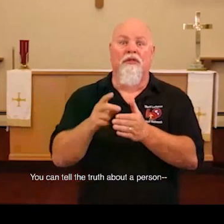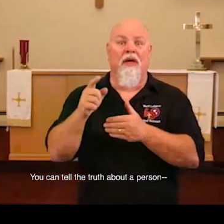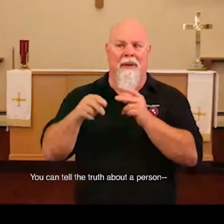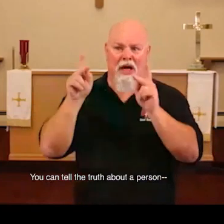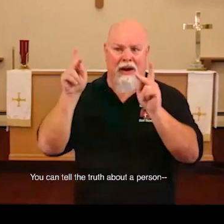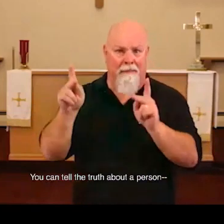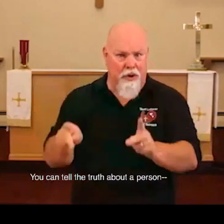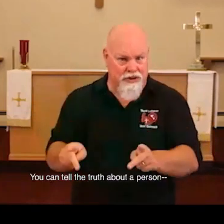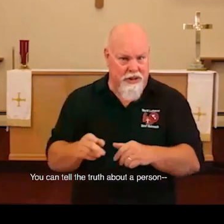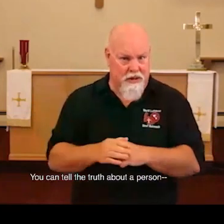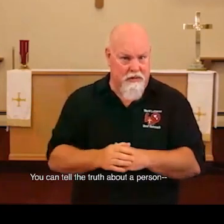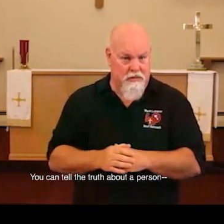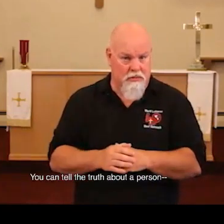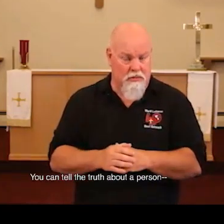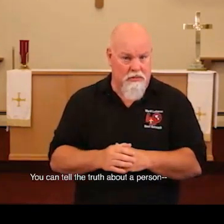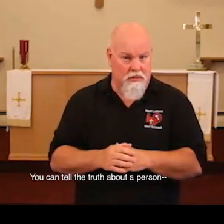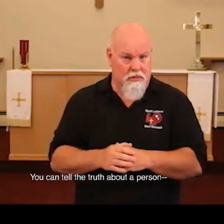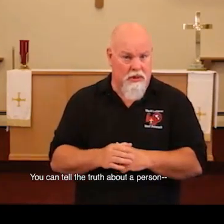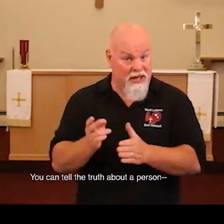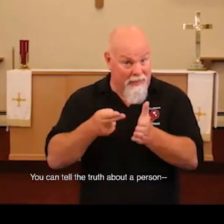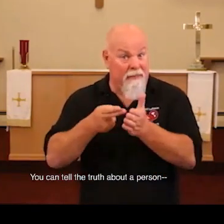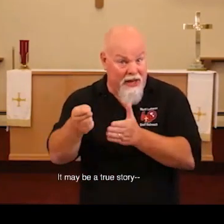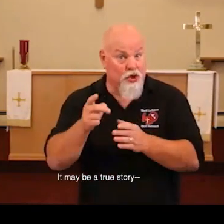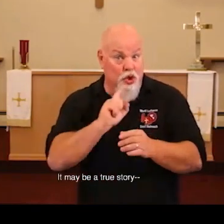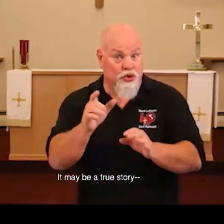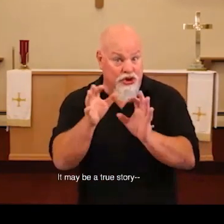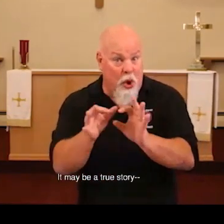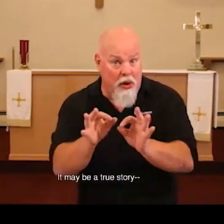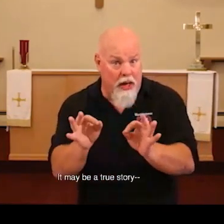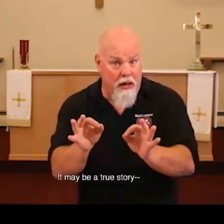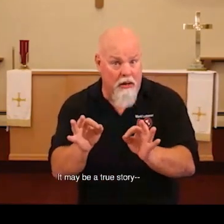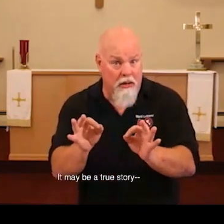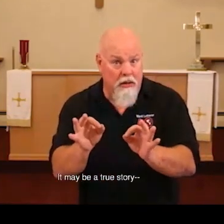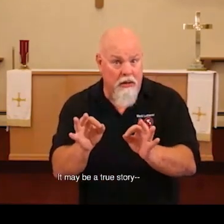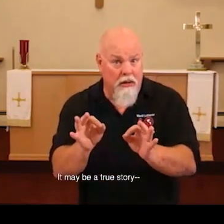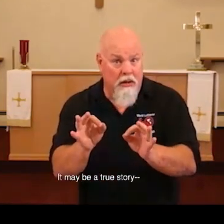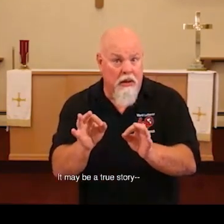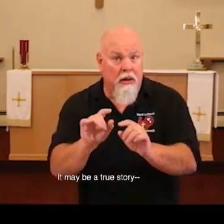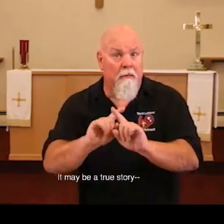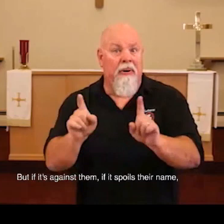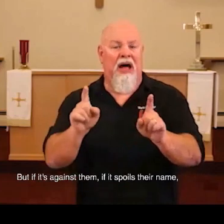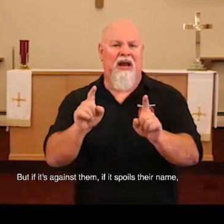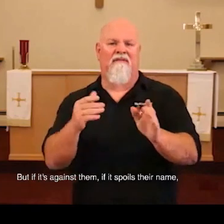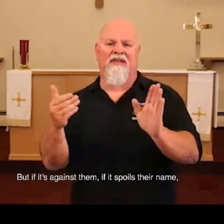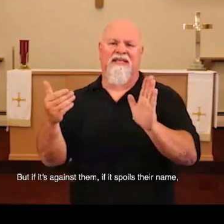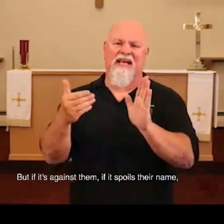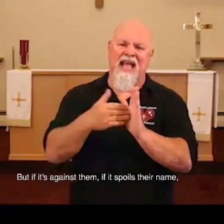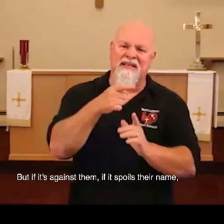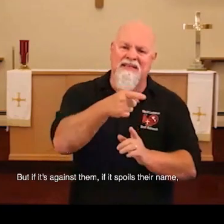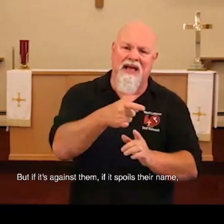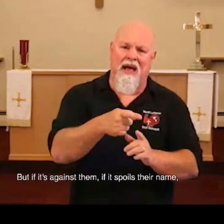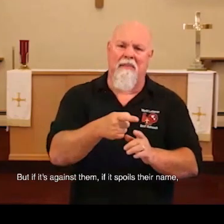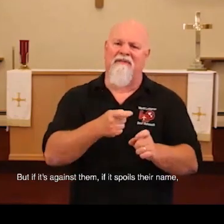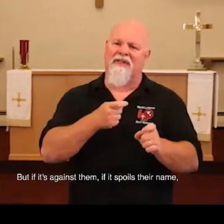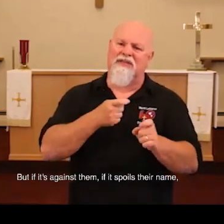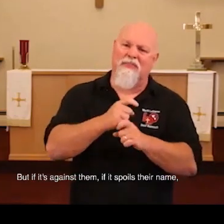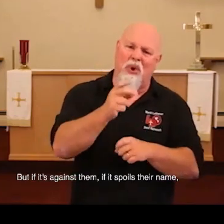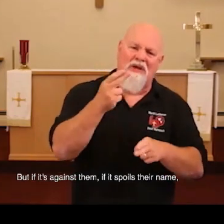truth about a person. It might be a true story, but if it's against them, if it spoils